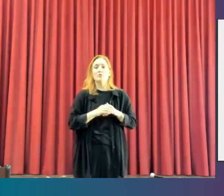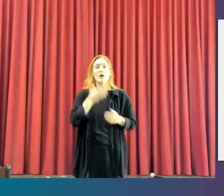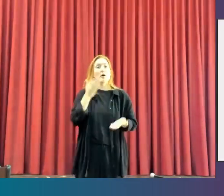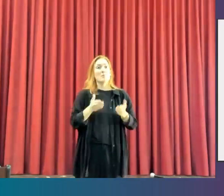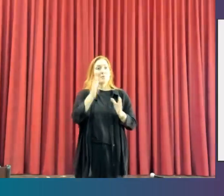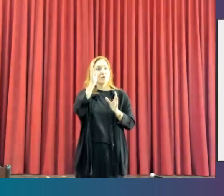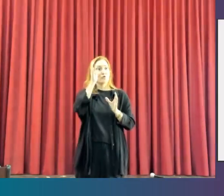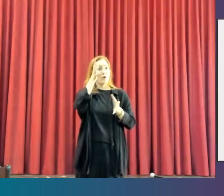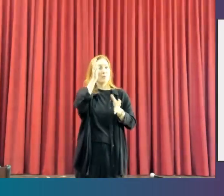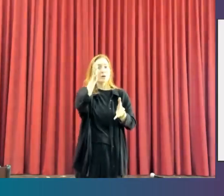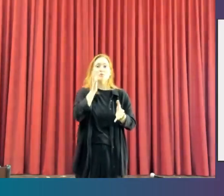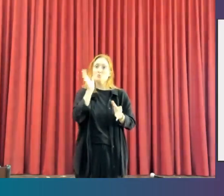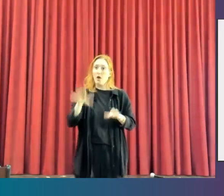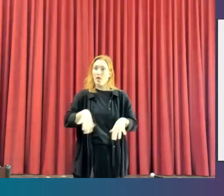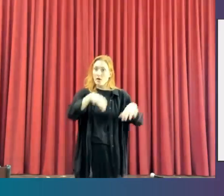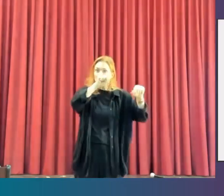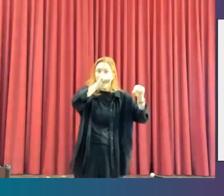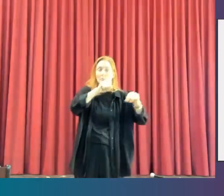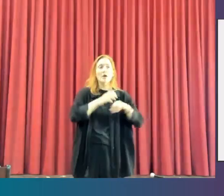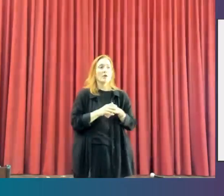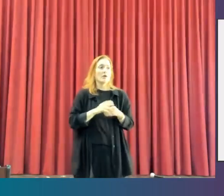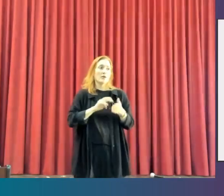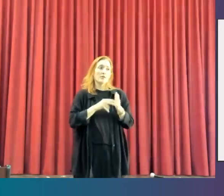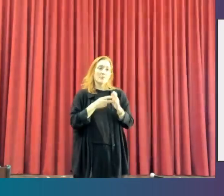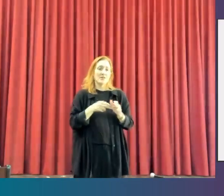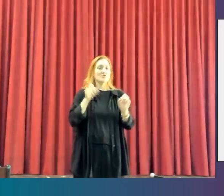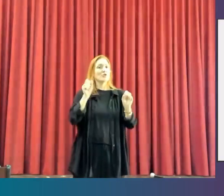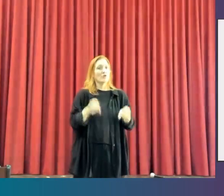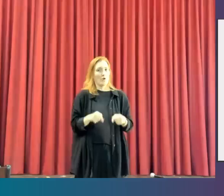experience familial status discrimination.